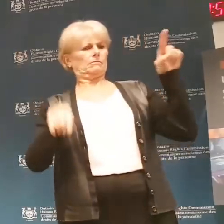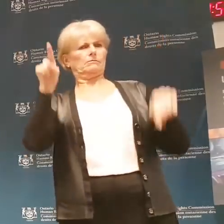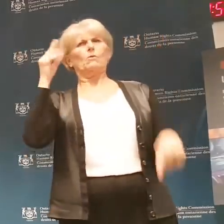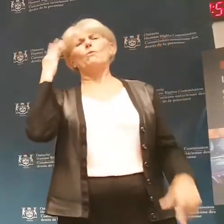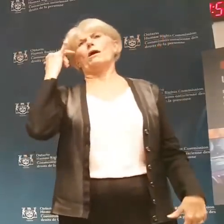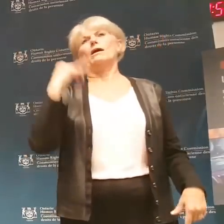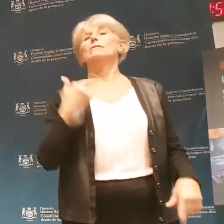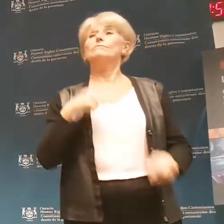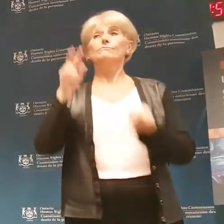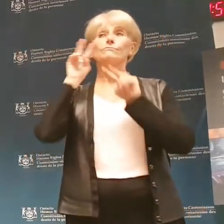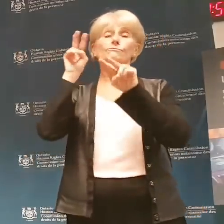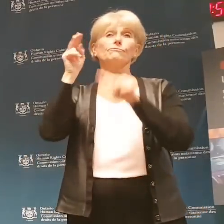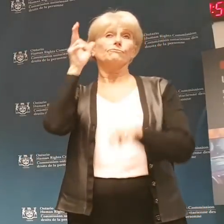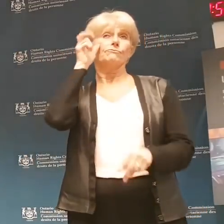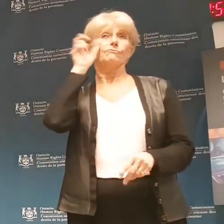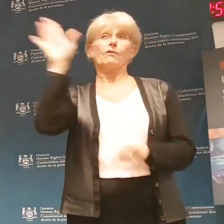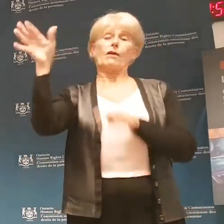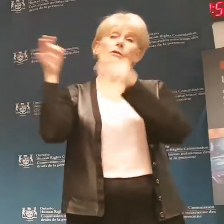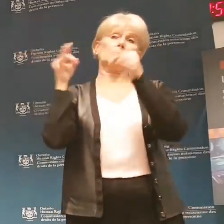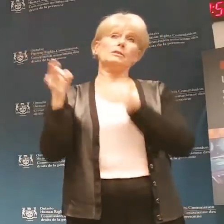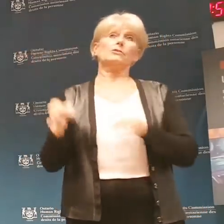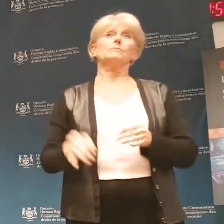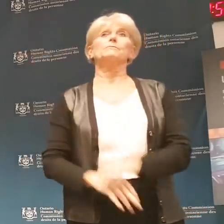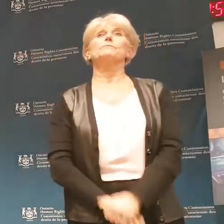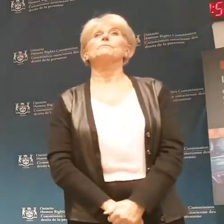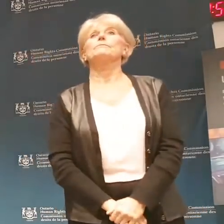and we look forward to hearing that explanation.